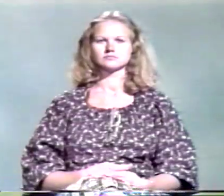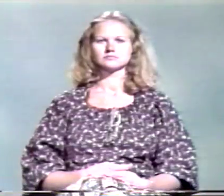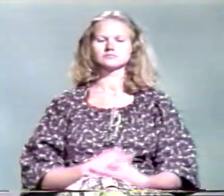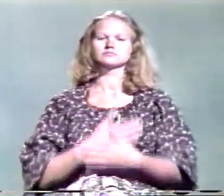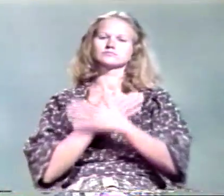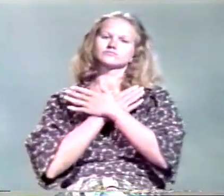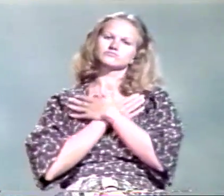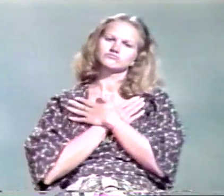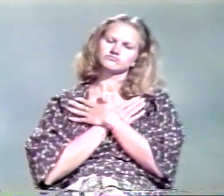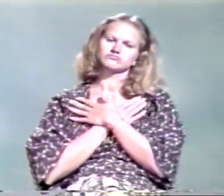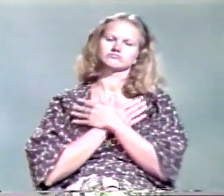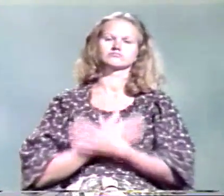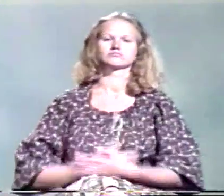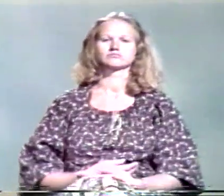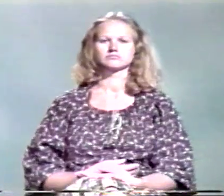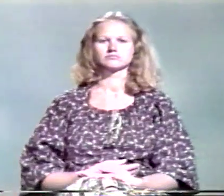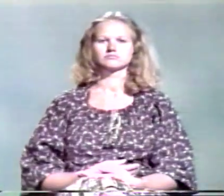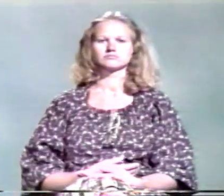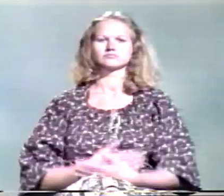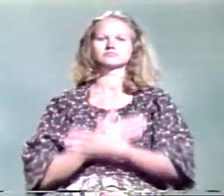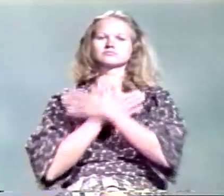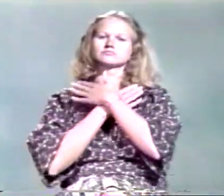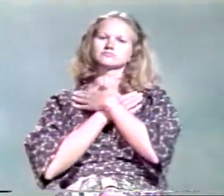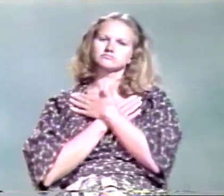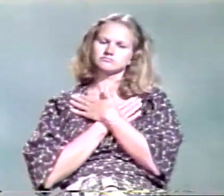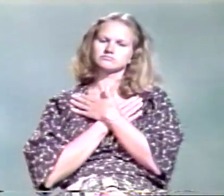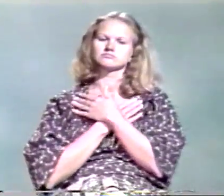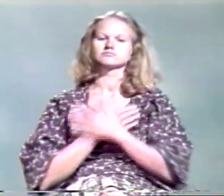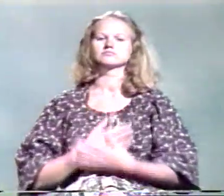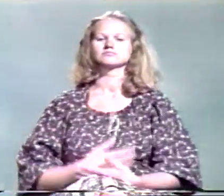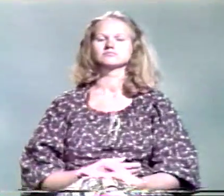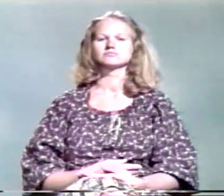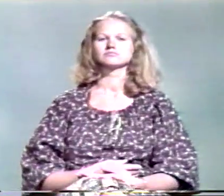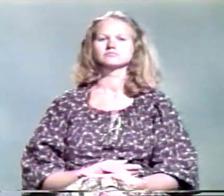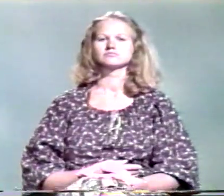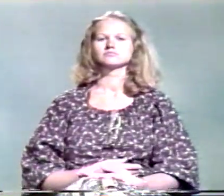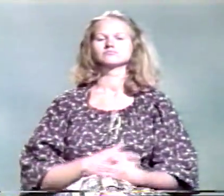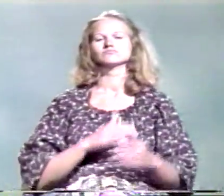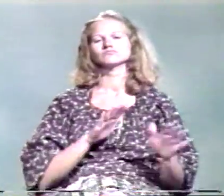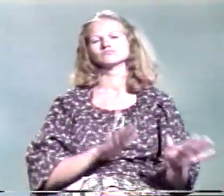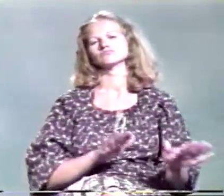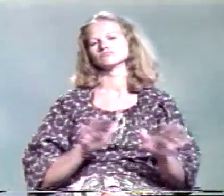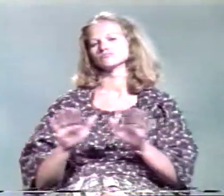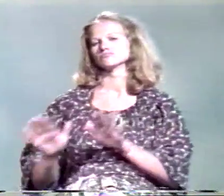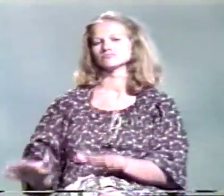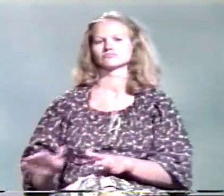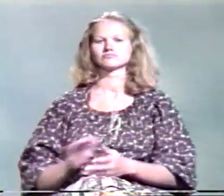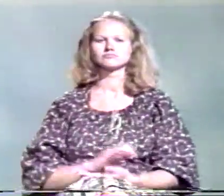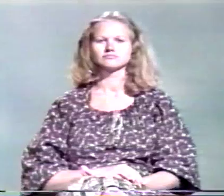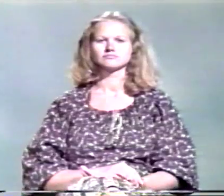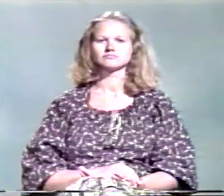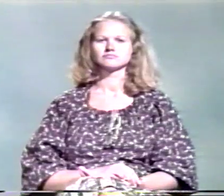rest, to rest, to take it easy, to take it